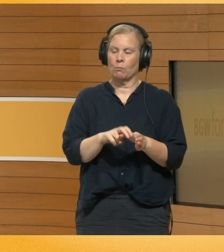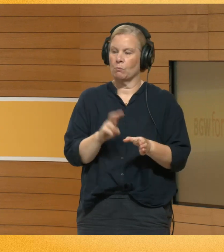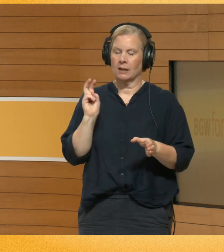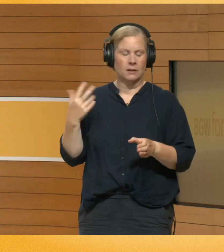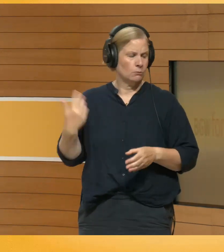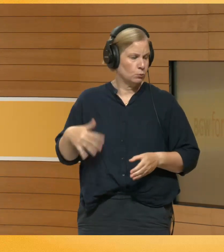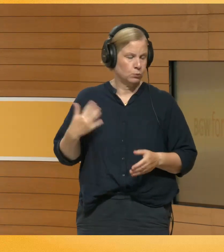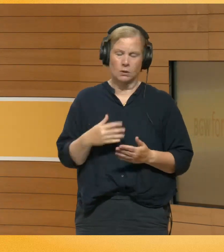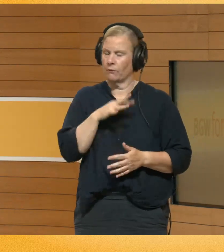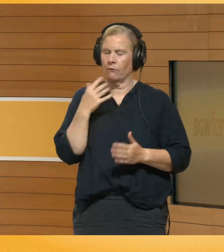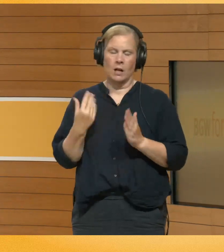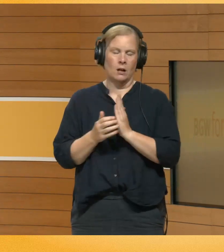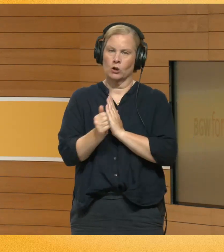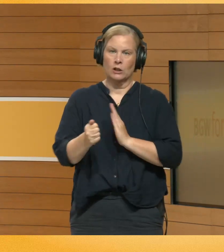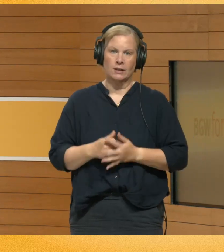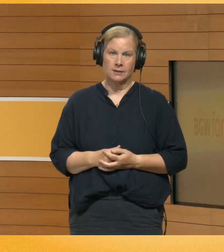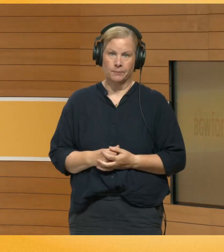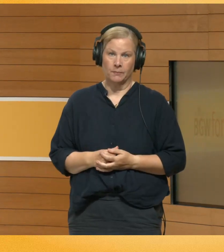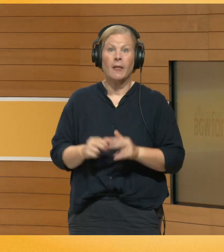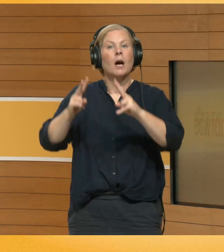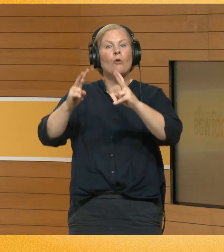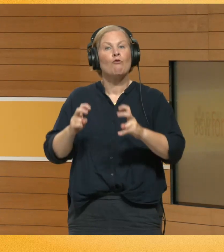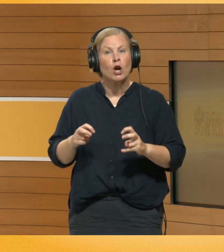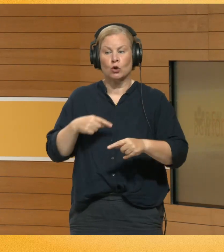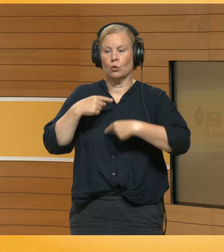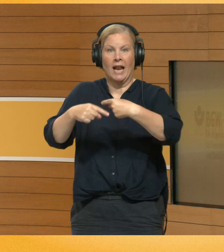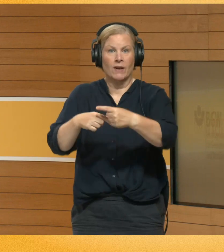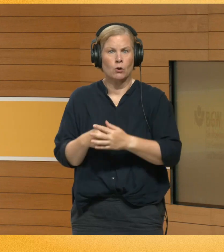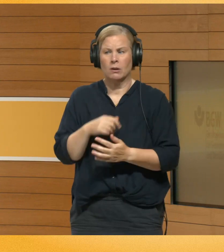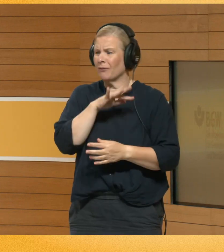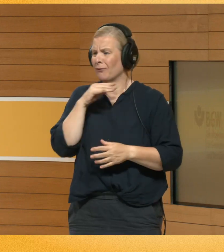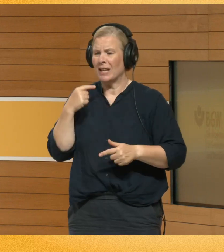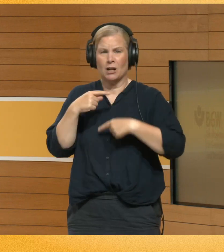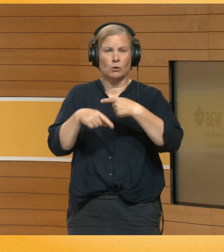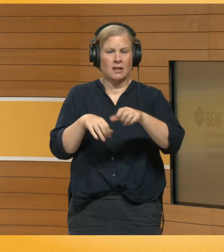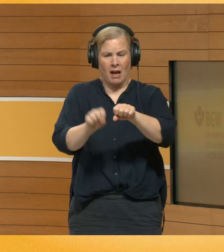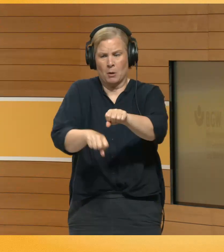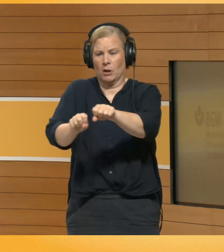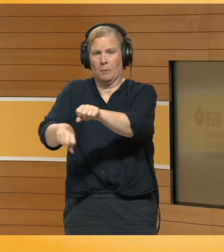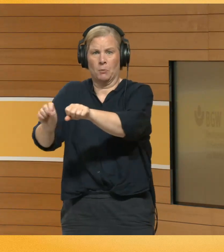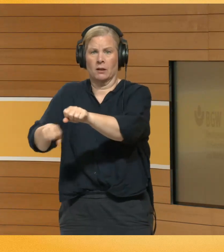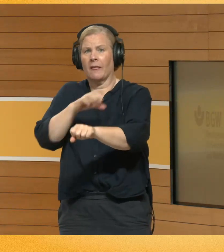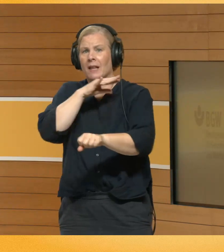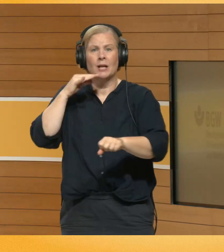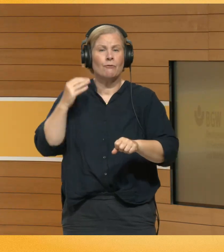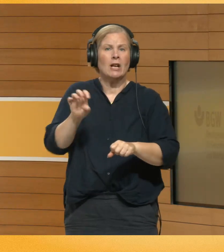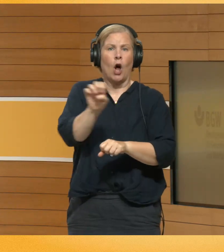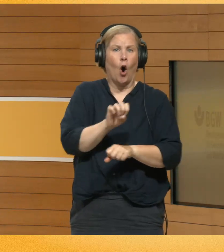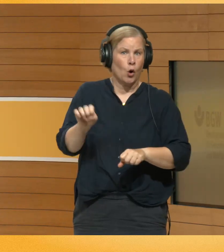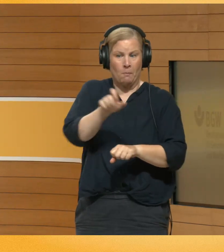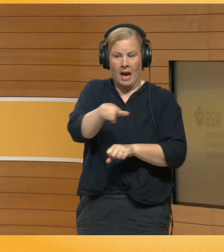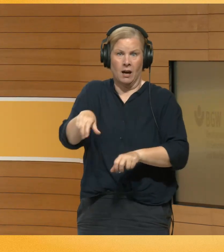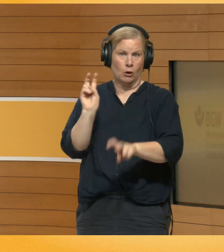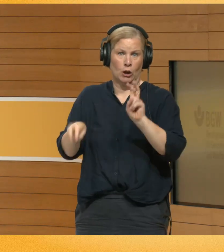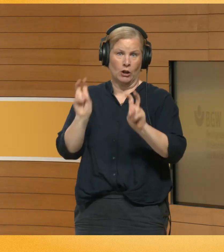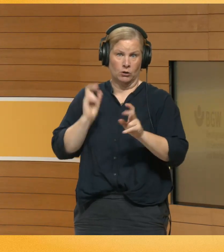these processes and it costs money. Ultimately, it costs lives. Yeah. Okay, thank you so much for that. All right,